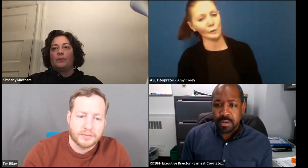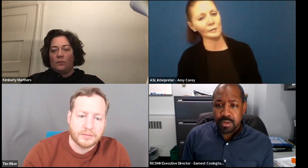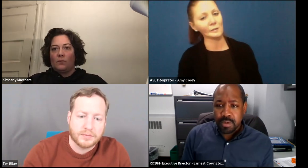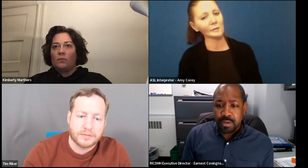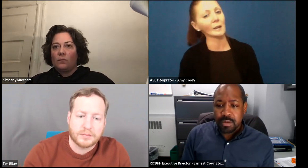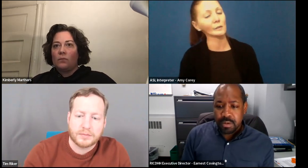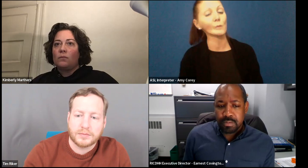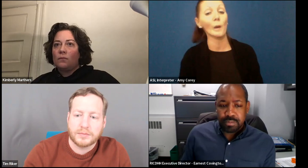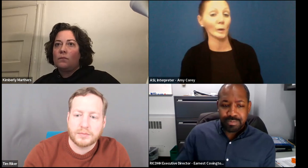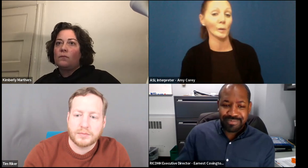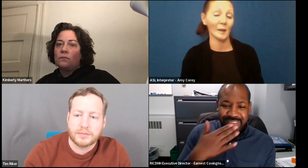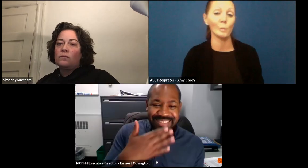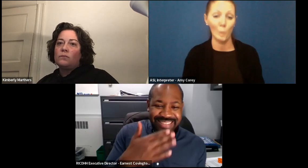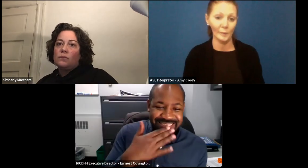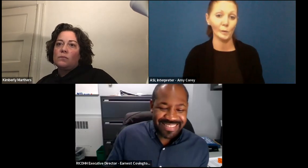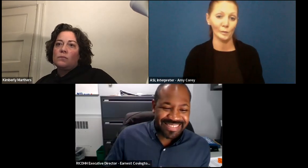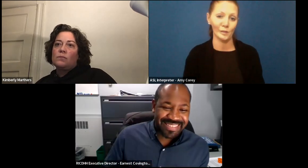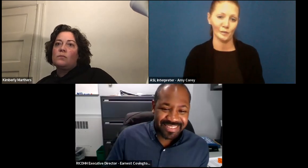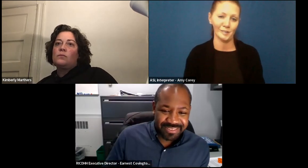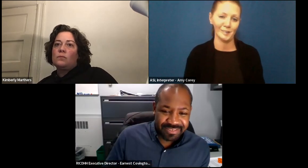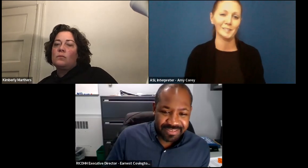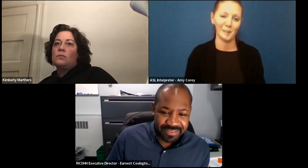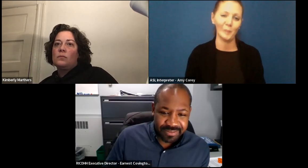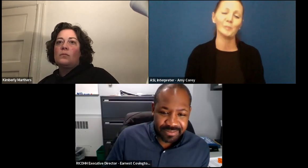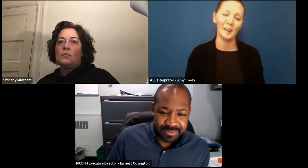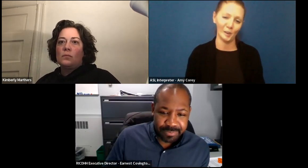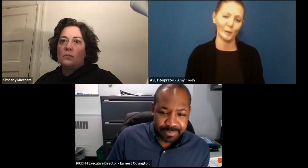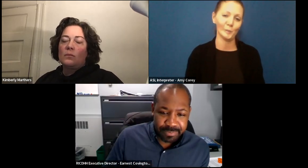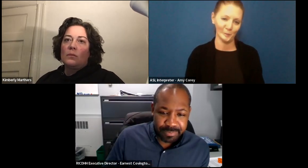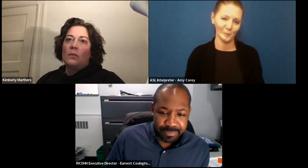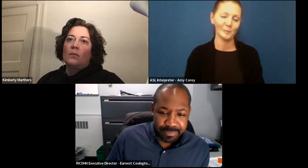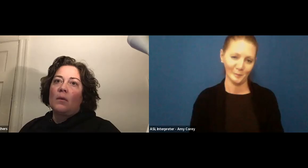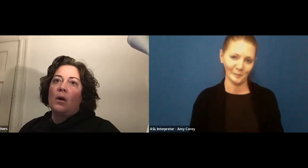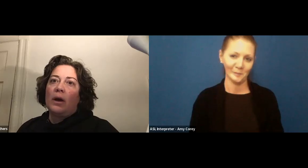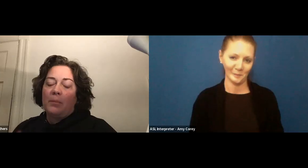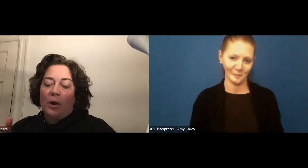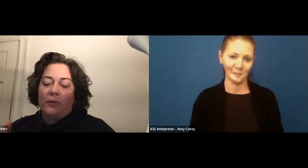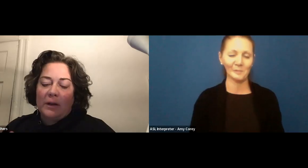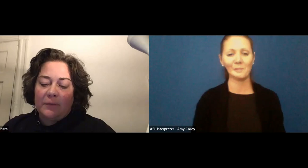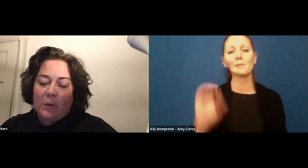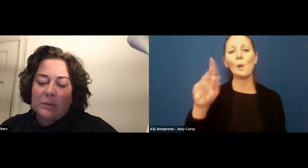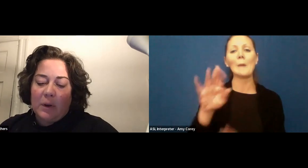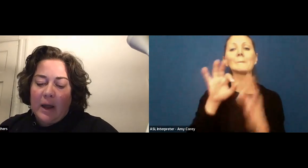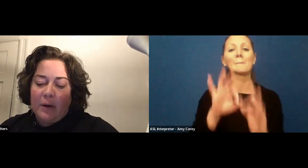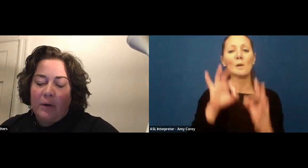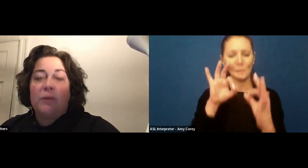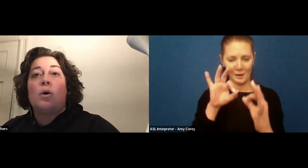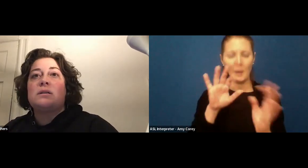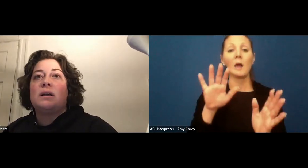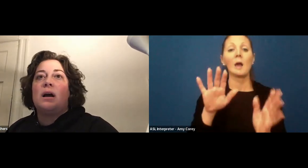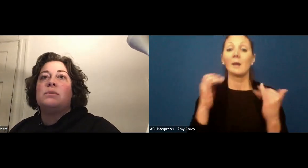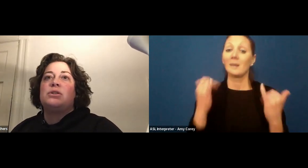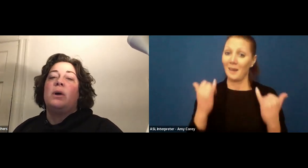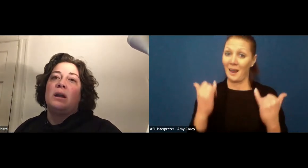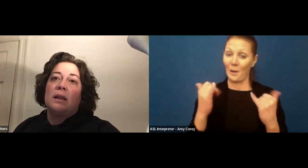And Ernest is saying, so far we only have one who's interested. So thank you. okay, perfect, folks. Well, now, of